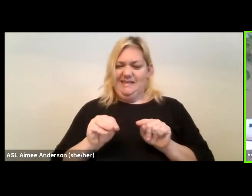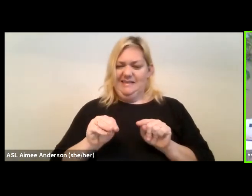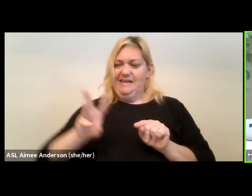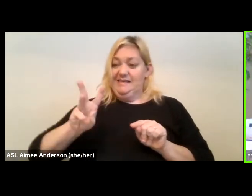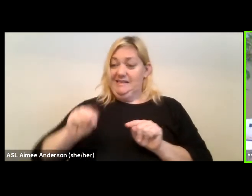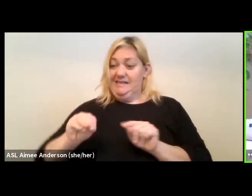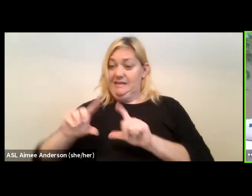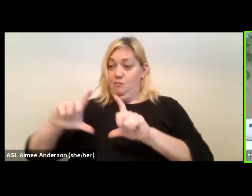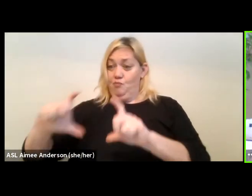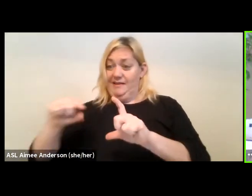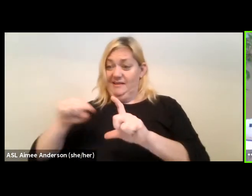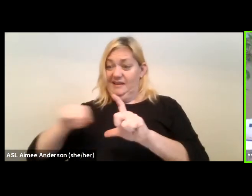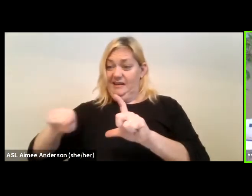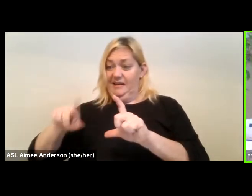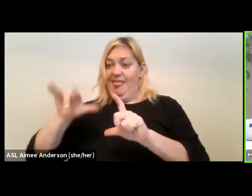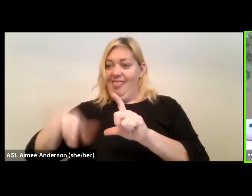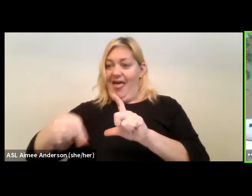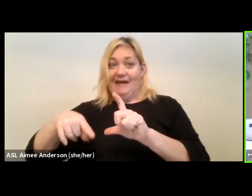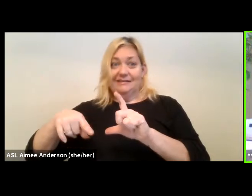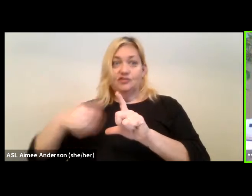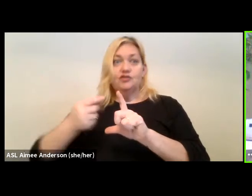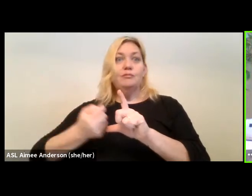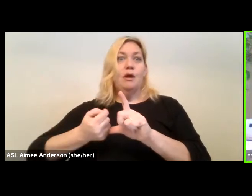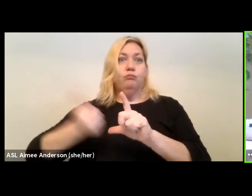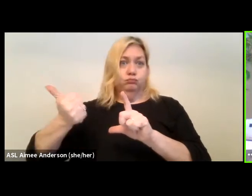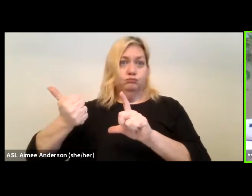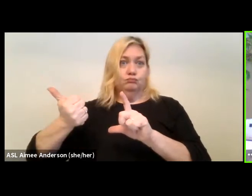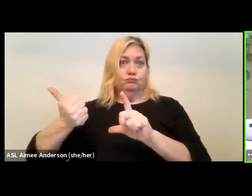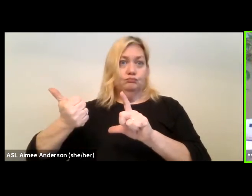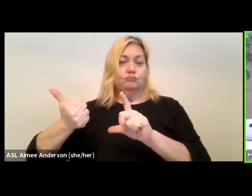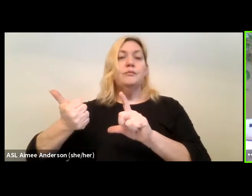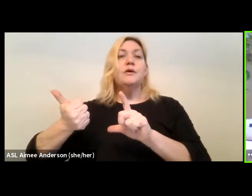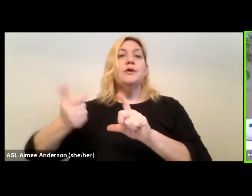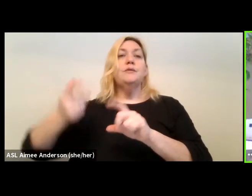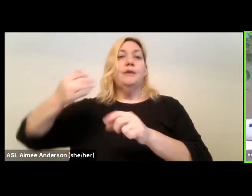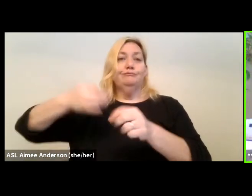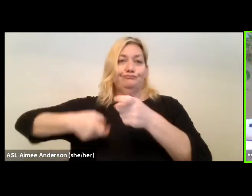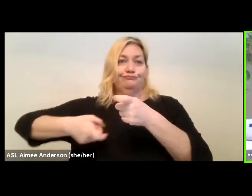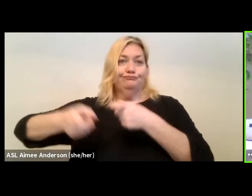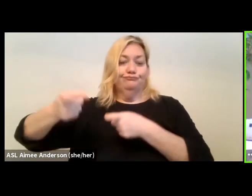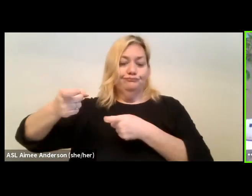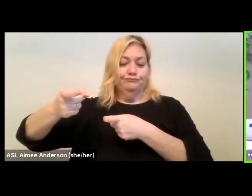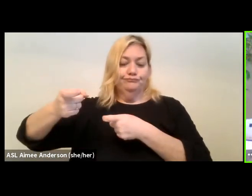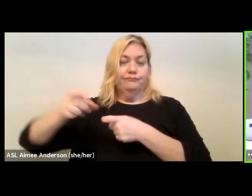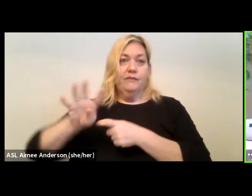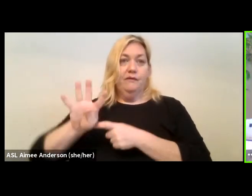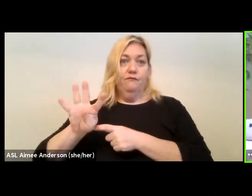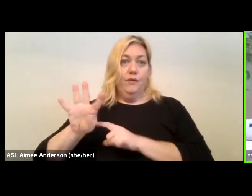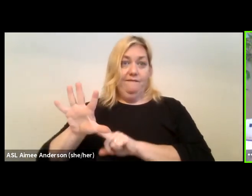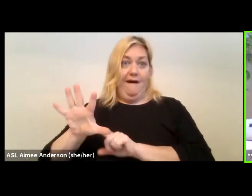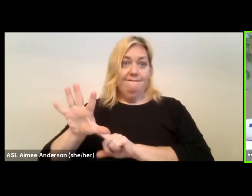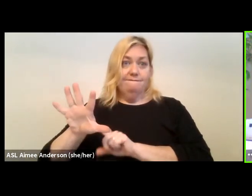parentheses, that should be stricken out and it should be 45.